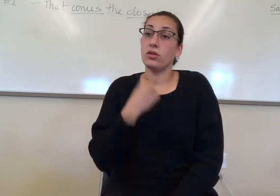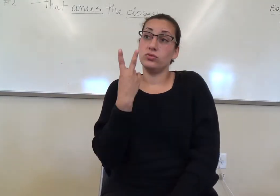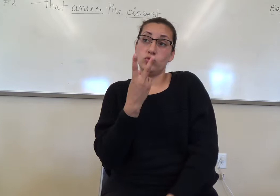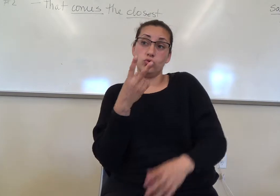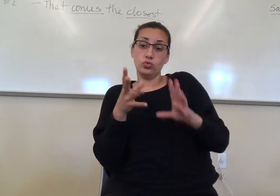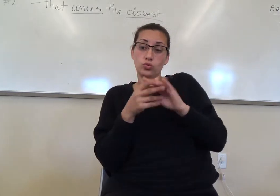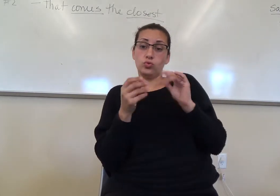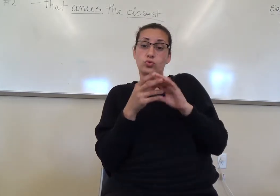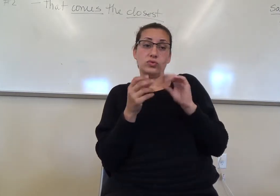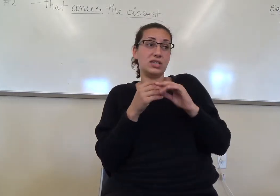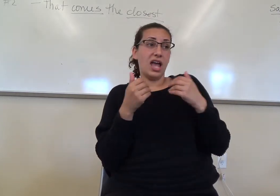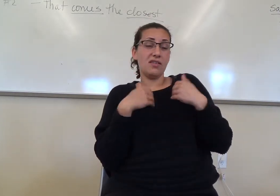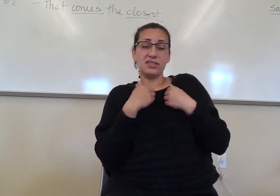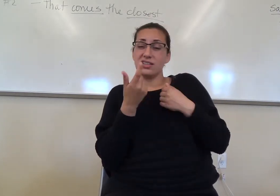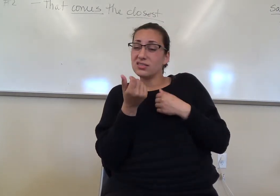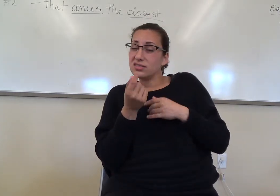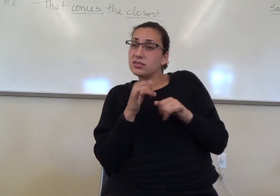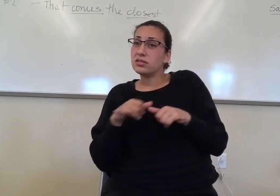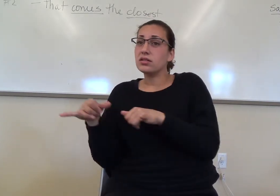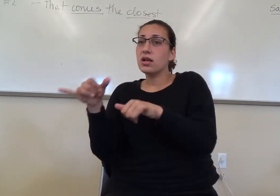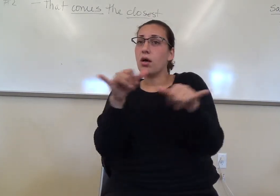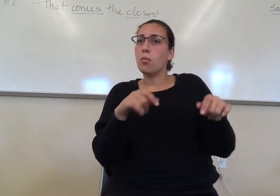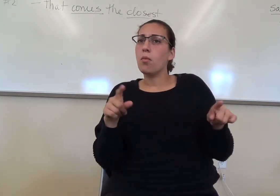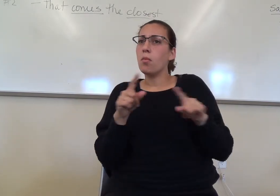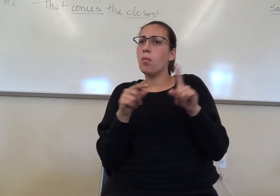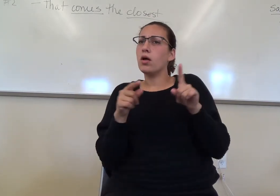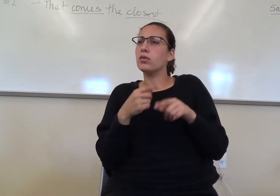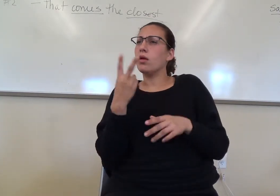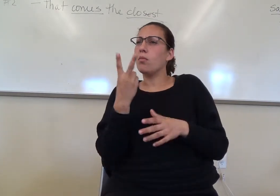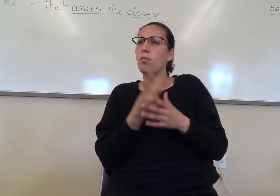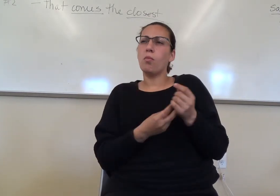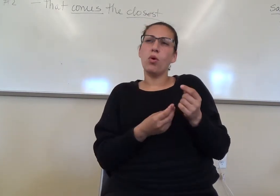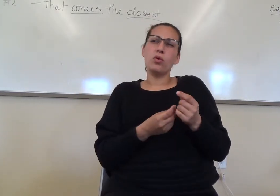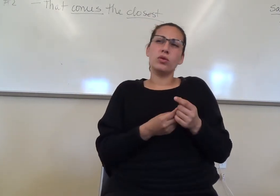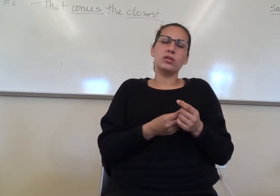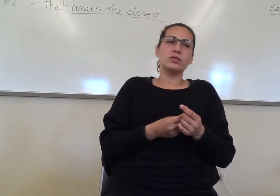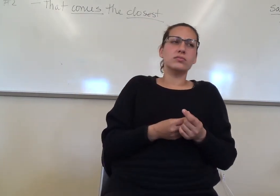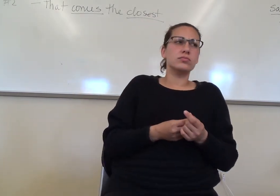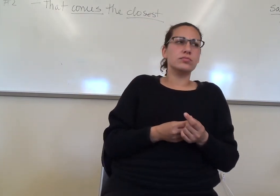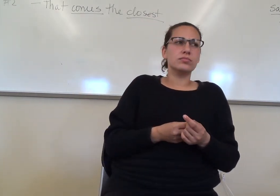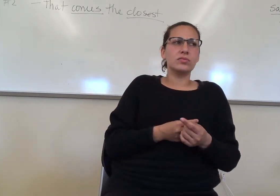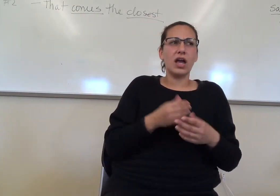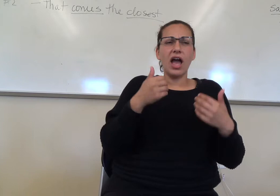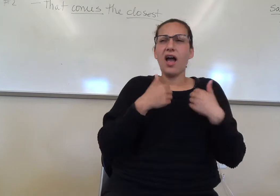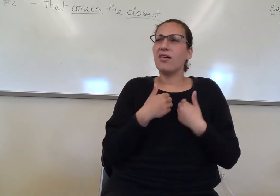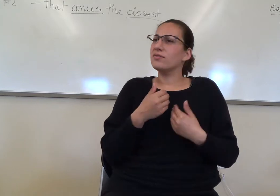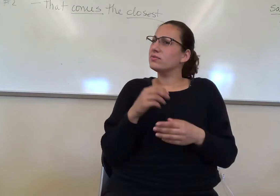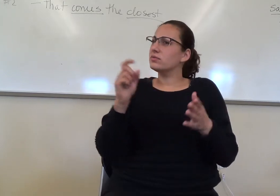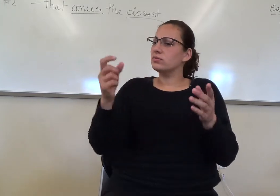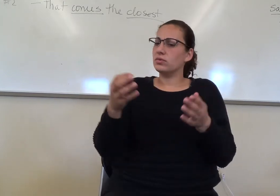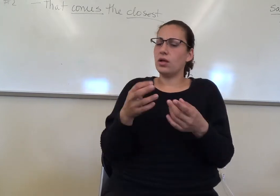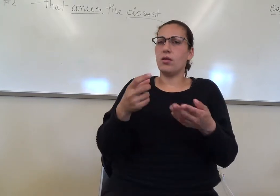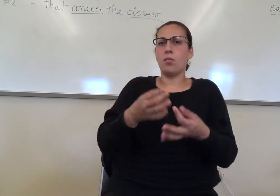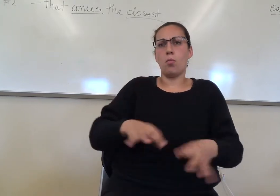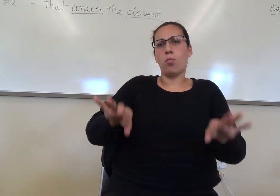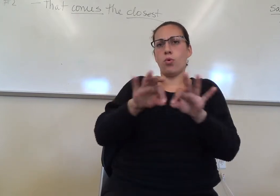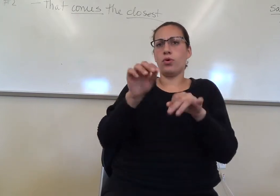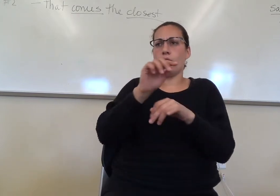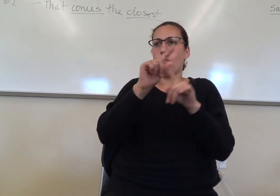common except that they both raise a key question. Can remembrances of the remote past be trusted? What do you think